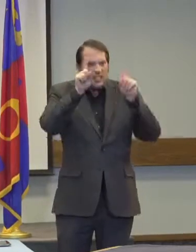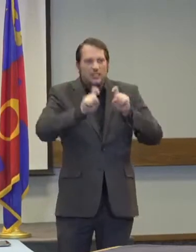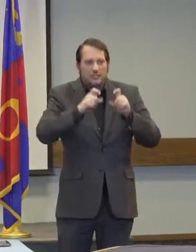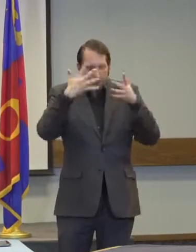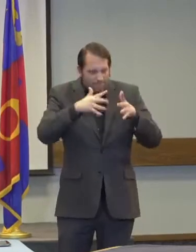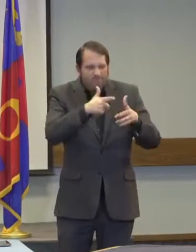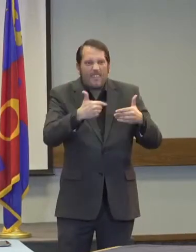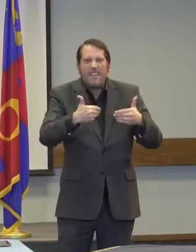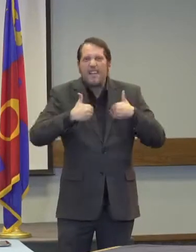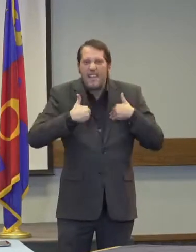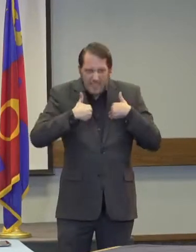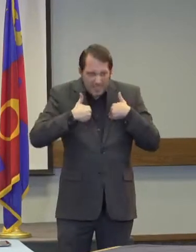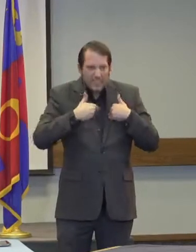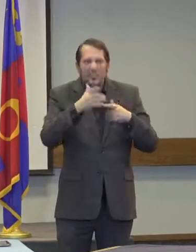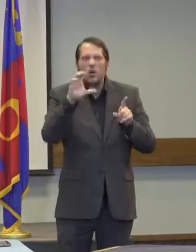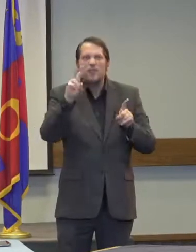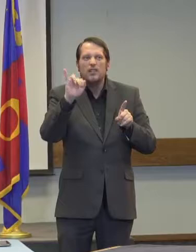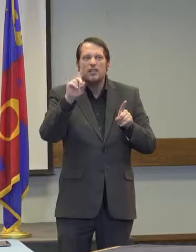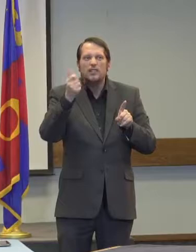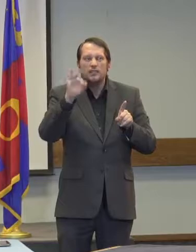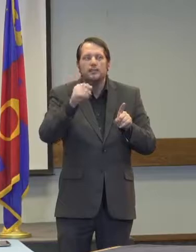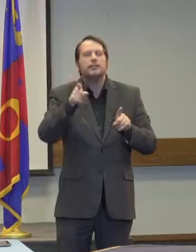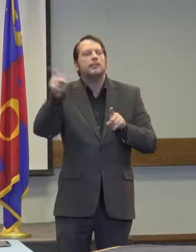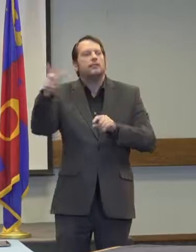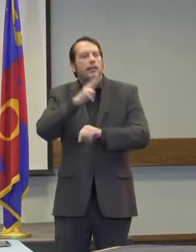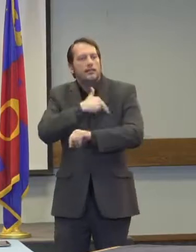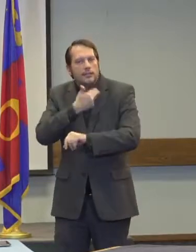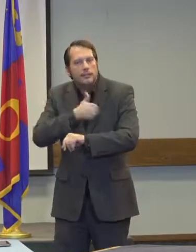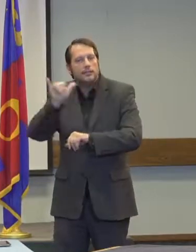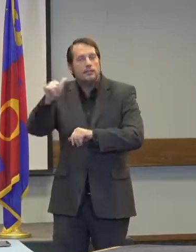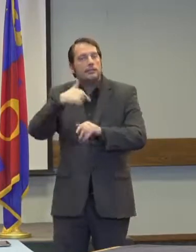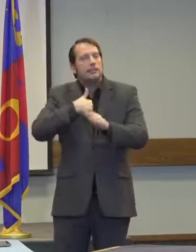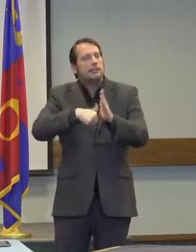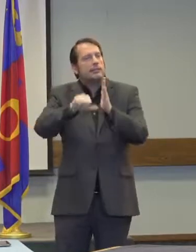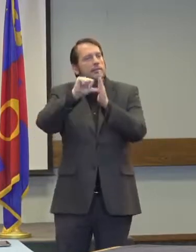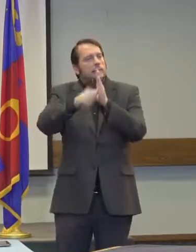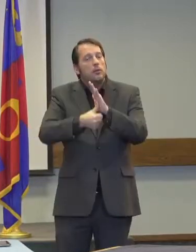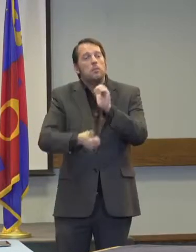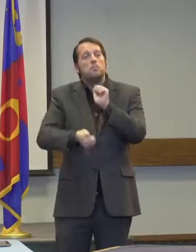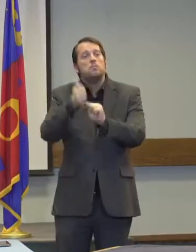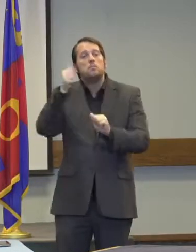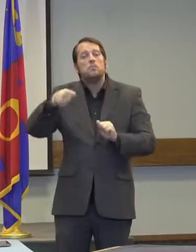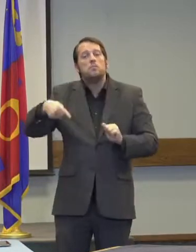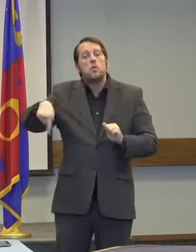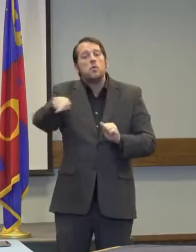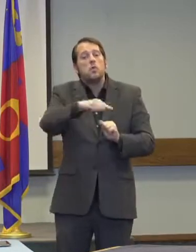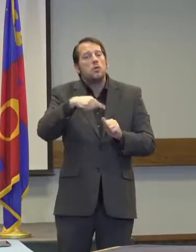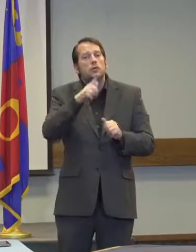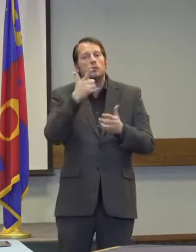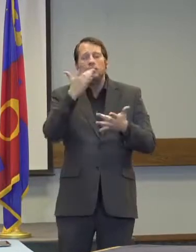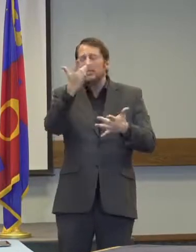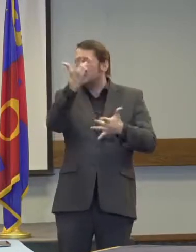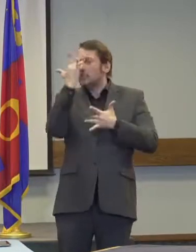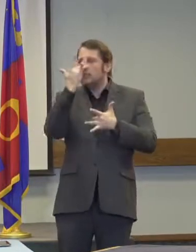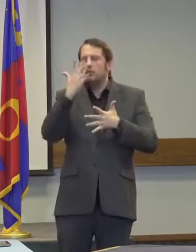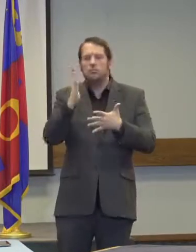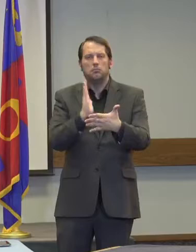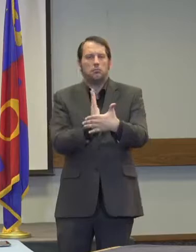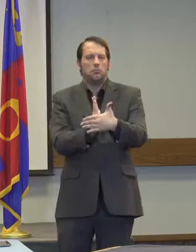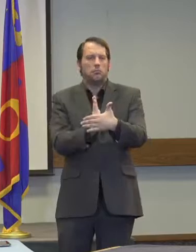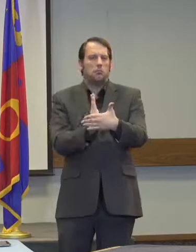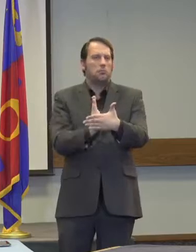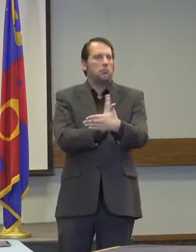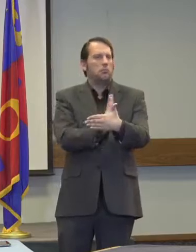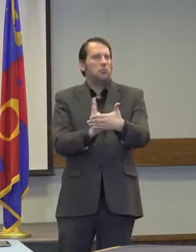want to emphasize that the overwhelming majority of cases have had mild to moderate symptoms. Now, we've put in lots of policies to be able